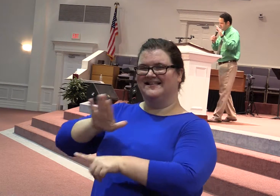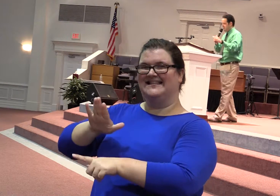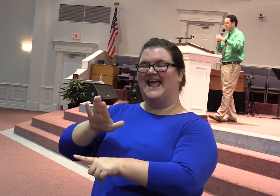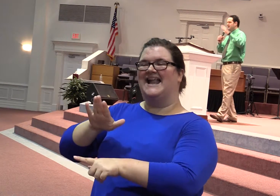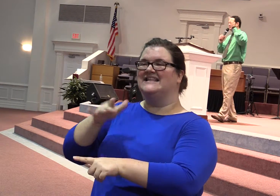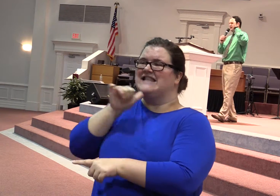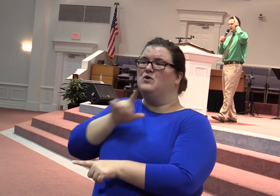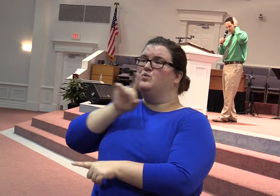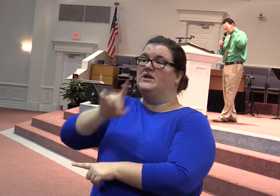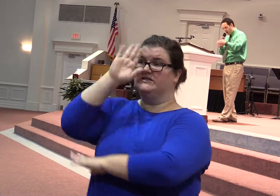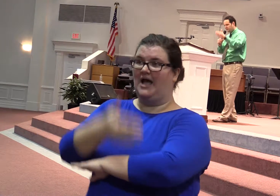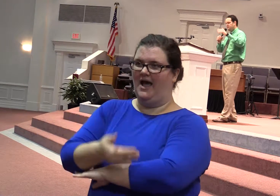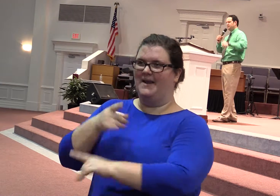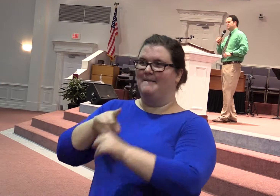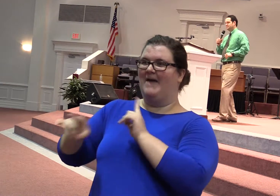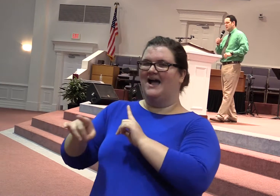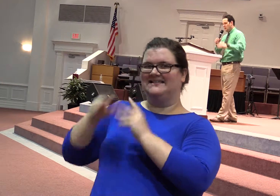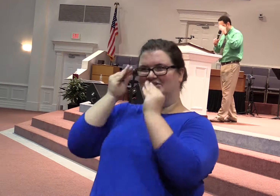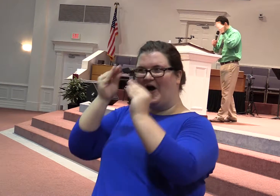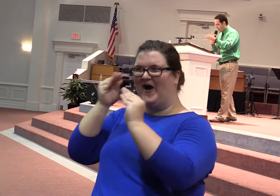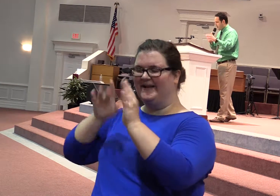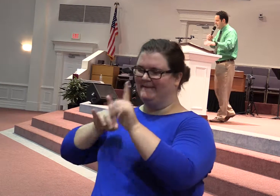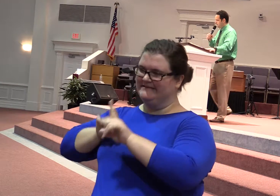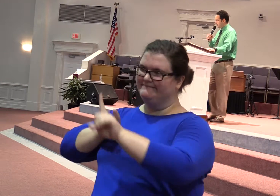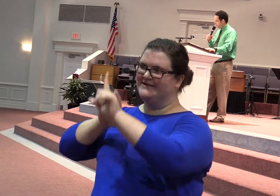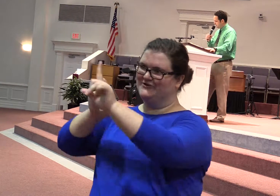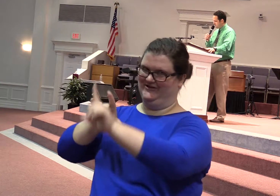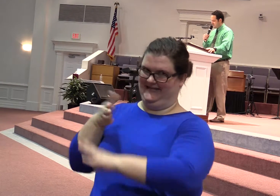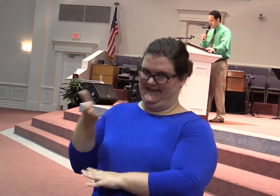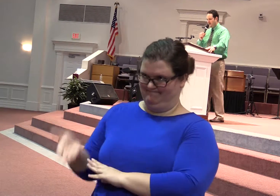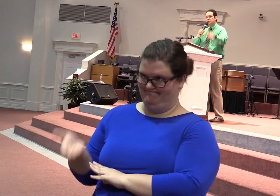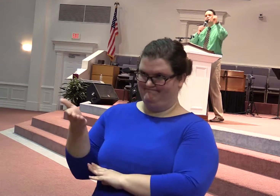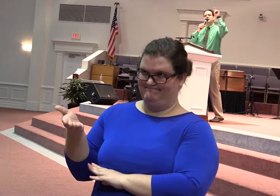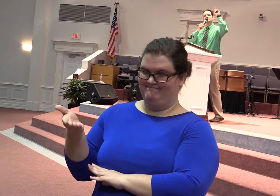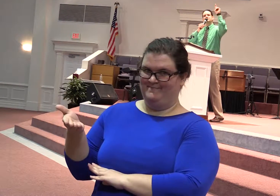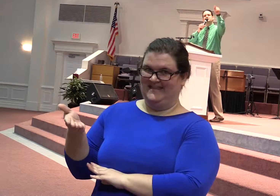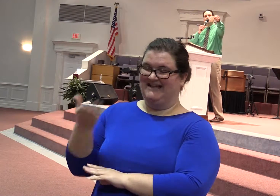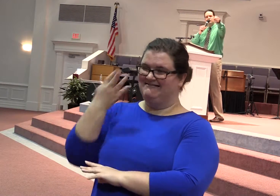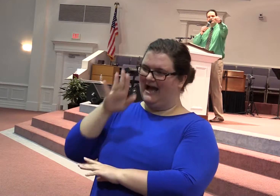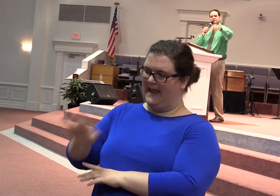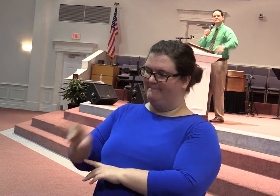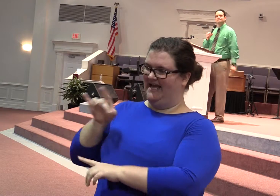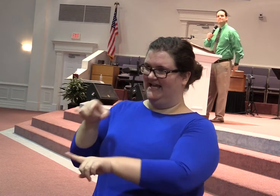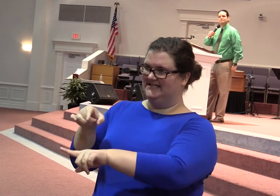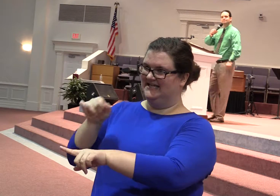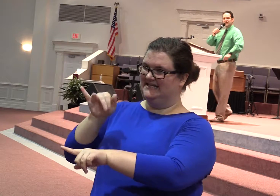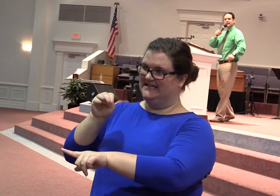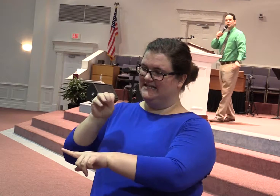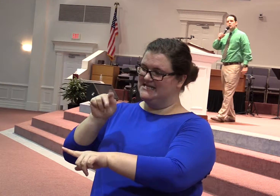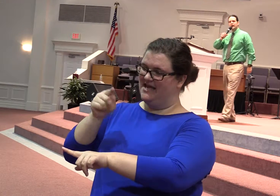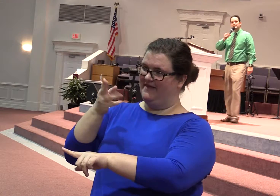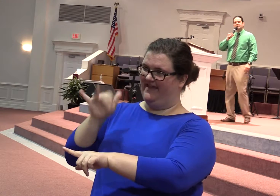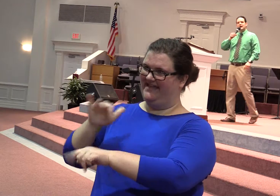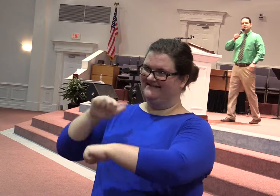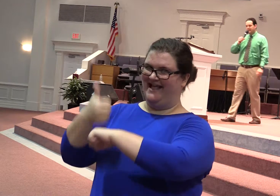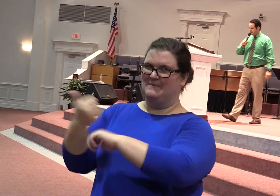His son in the gospel, right, whom God has chosen to build the New Testament church. You're right. Amen.